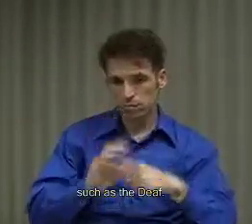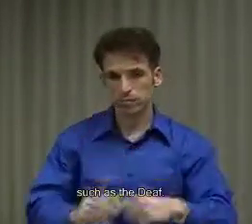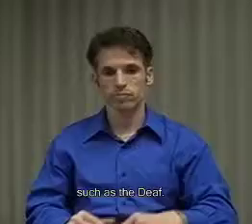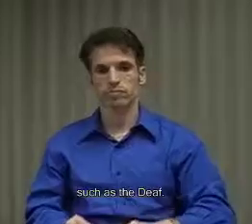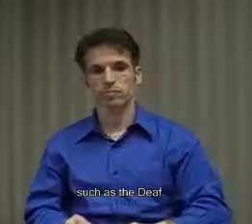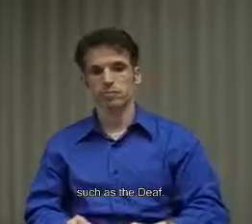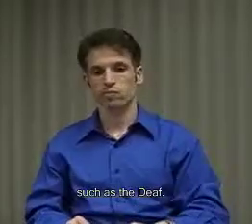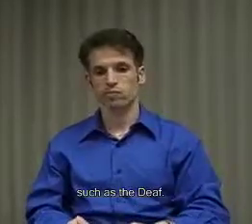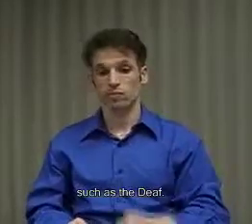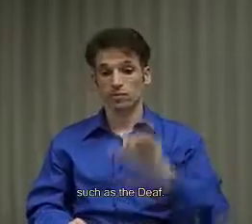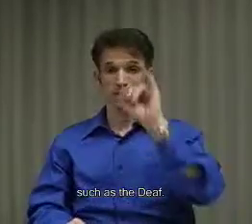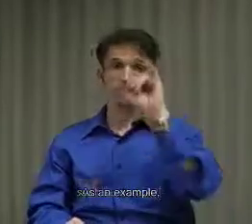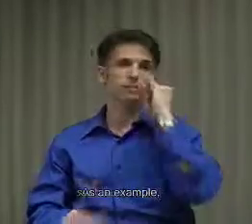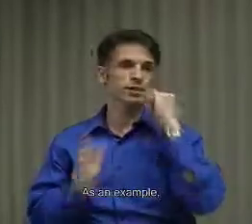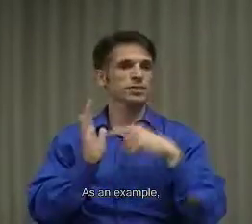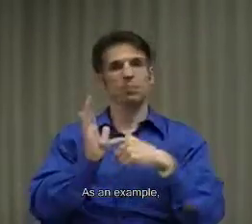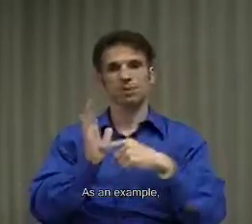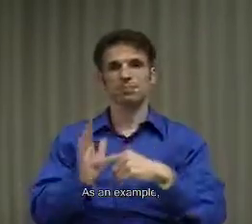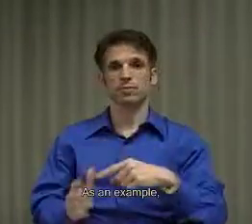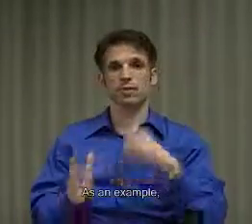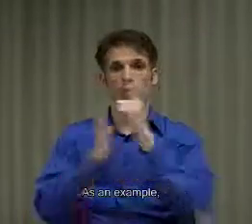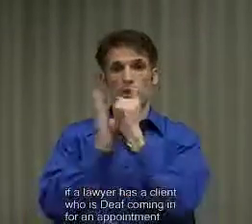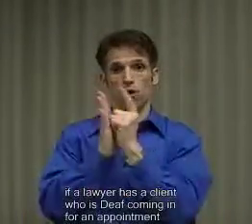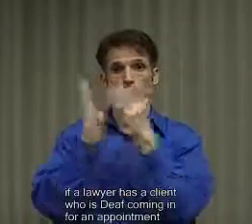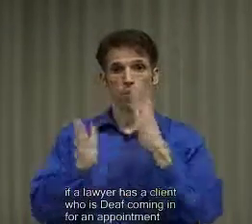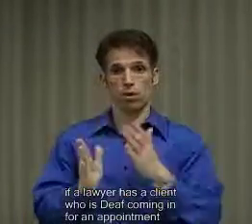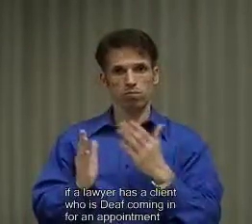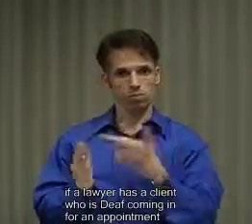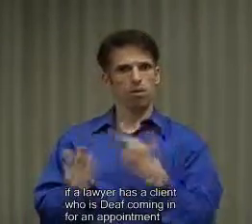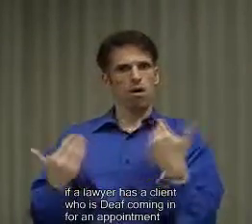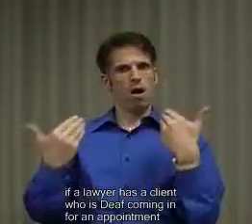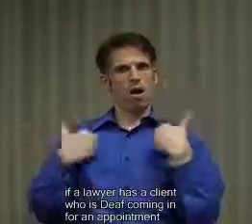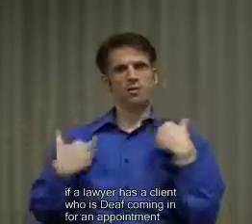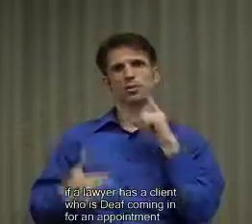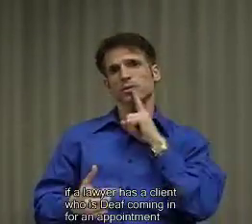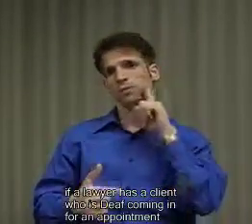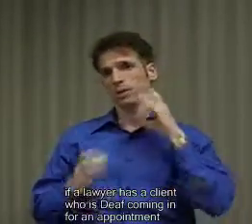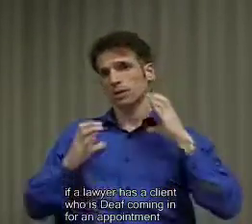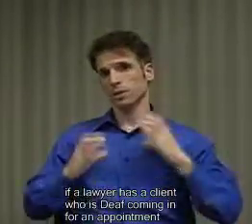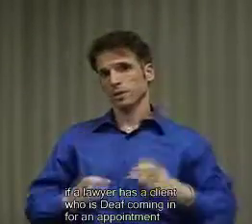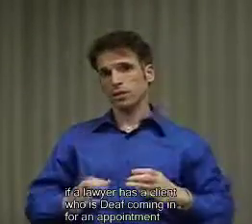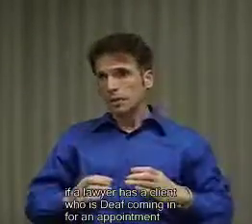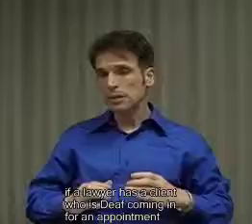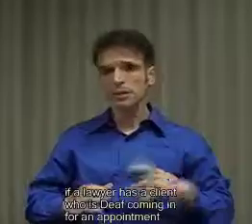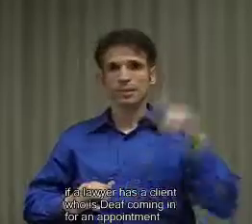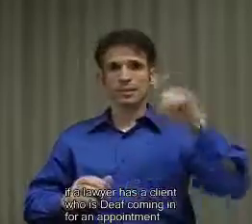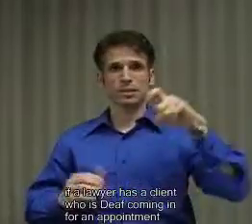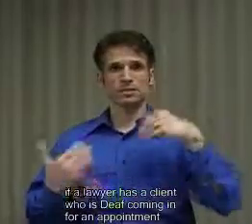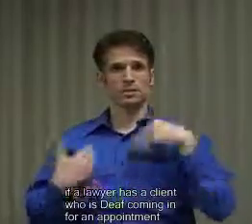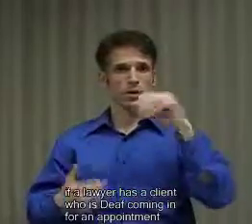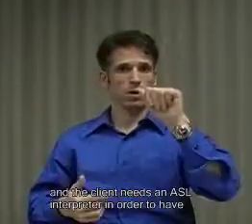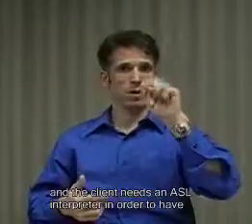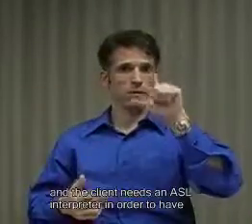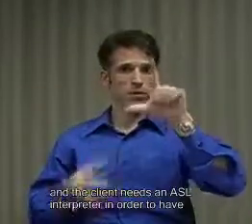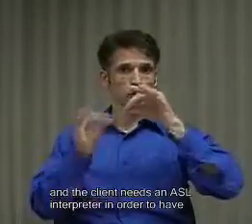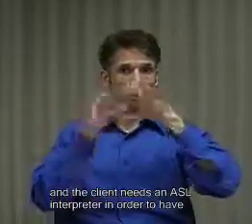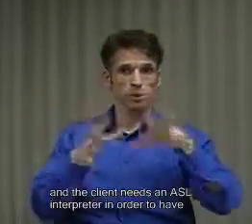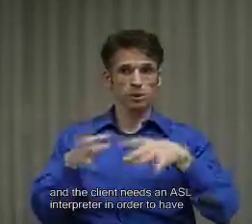deaf. As an example, if a lawyer has a client who is deaf coming in for an appointment, and the client needs